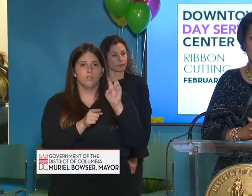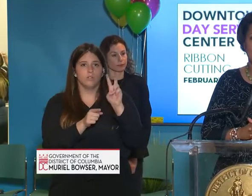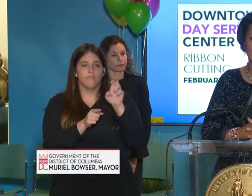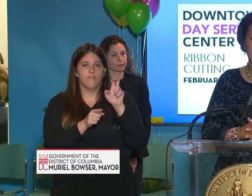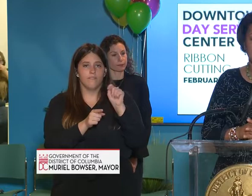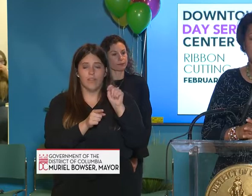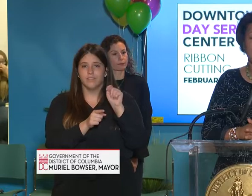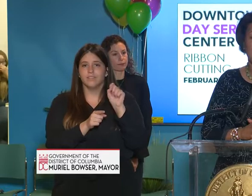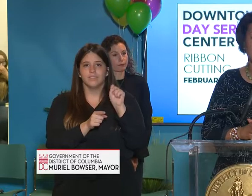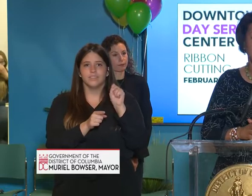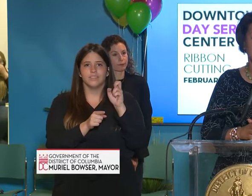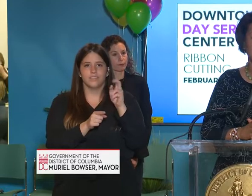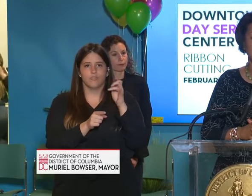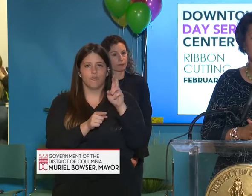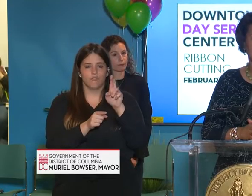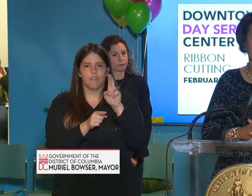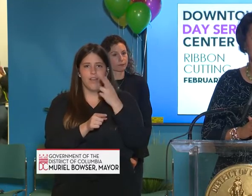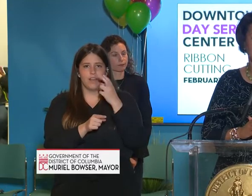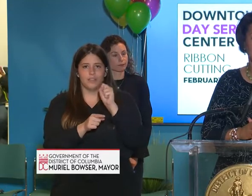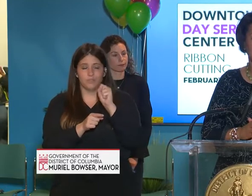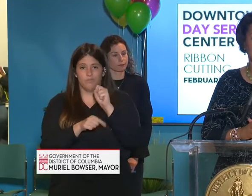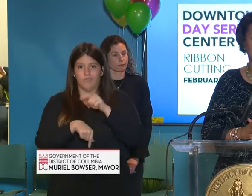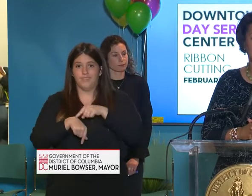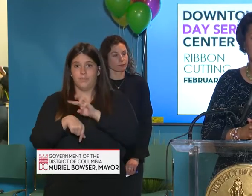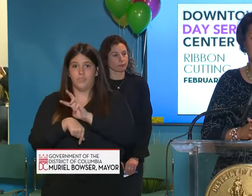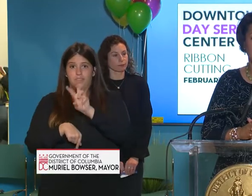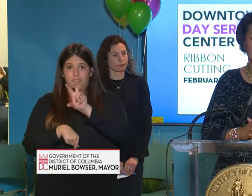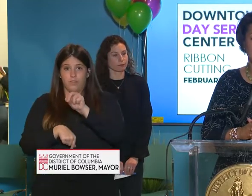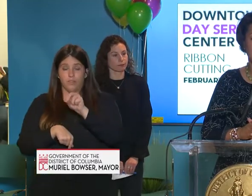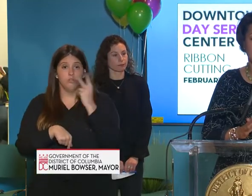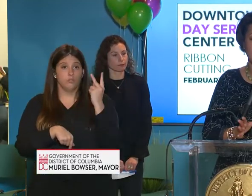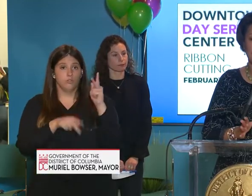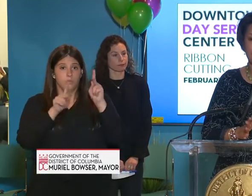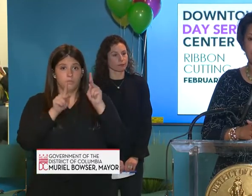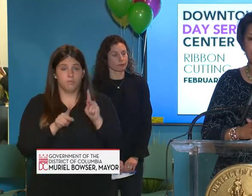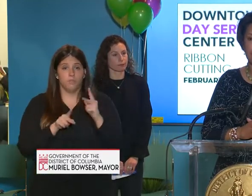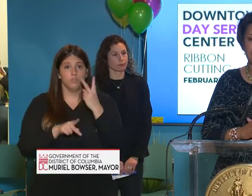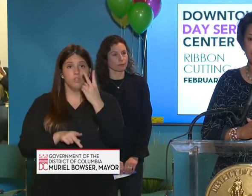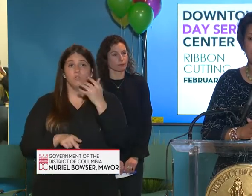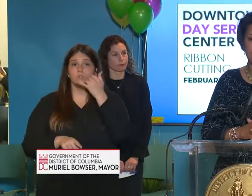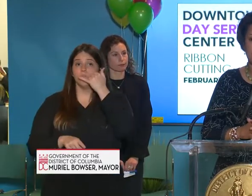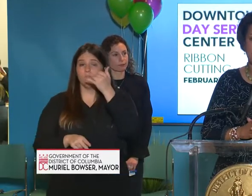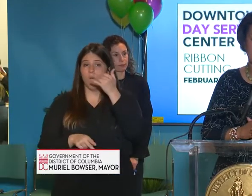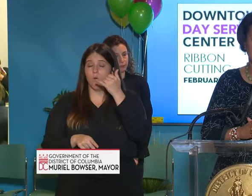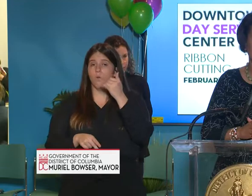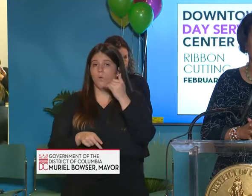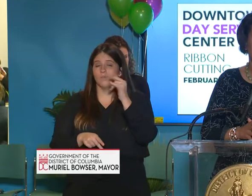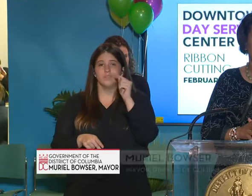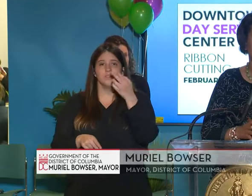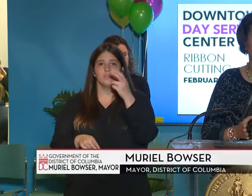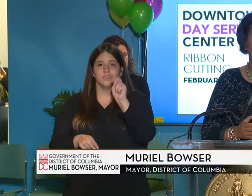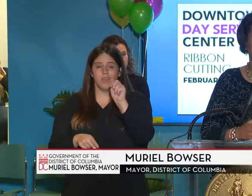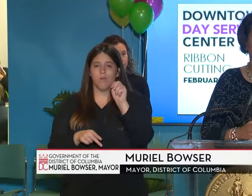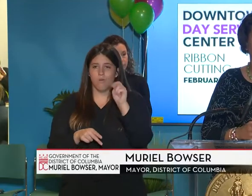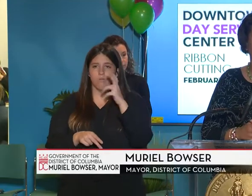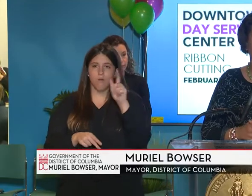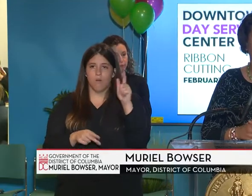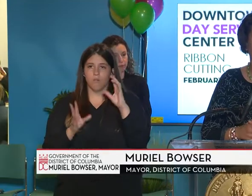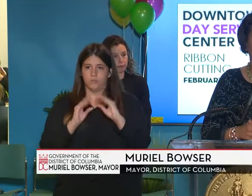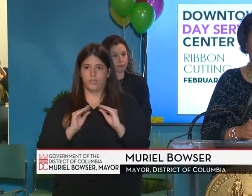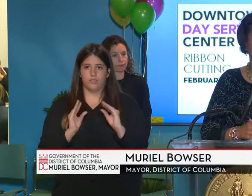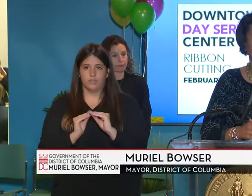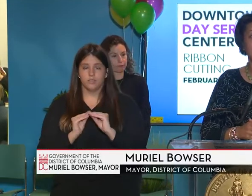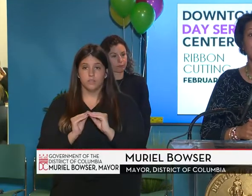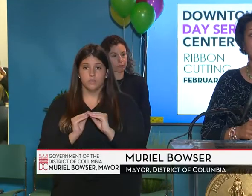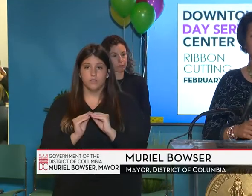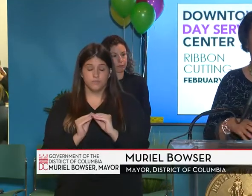at 6:30. We've had 2 in person and 2 in a telephone town hall style where we